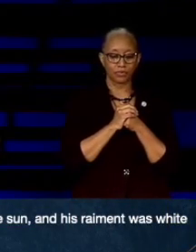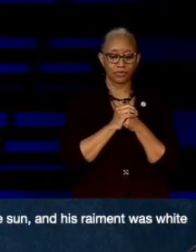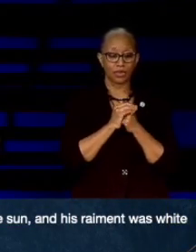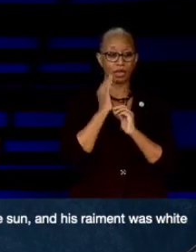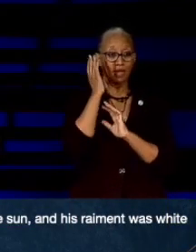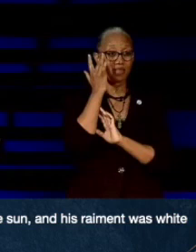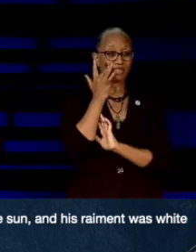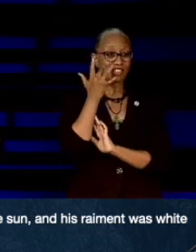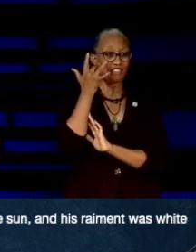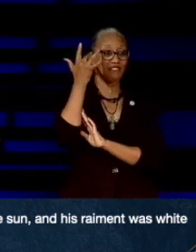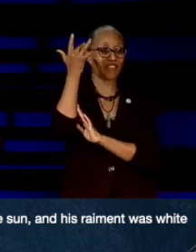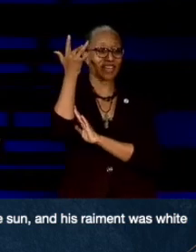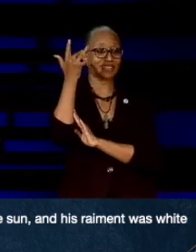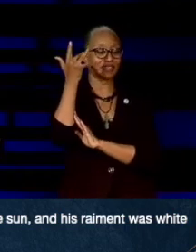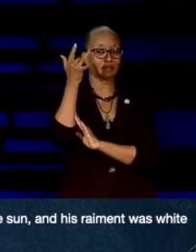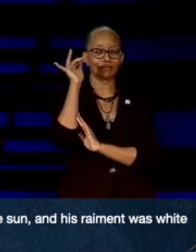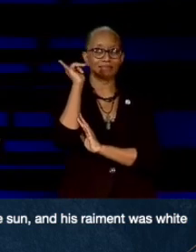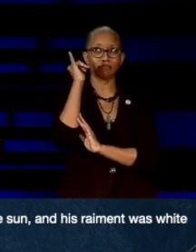as the sun.